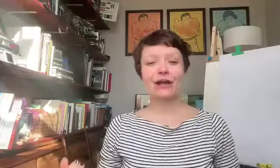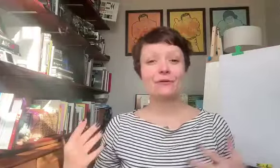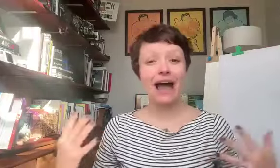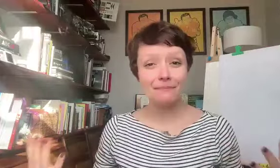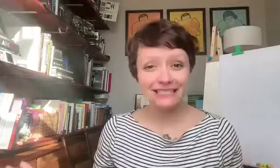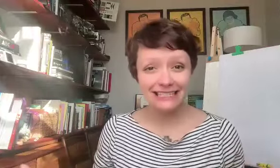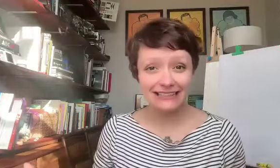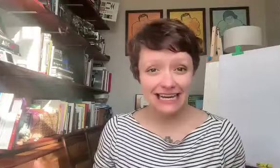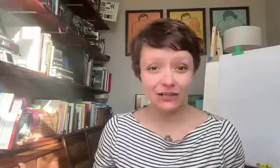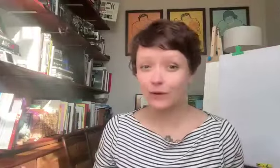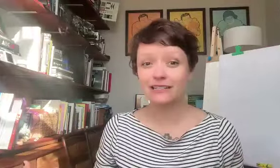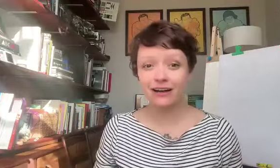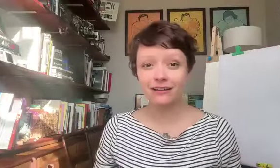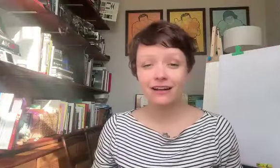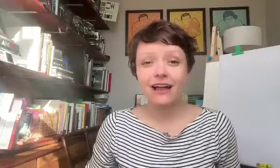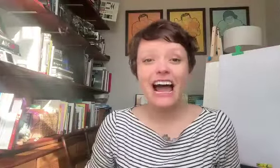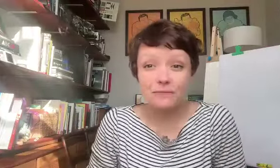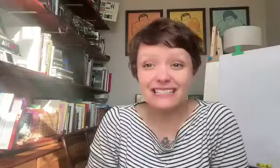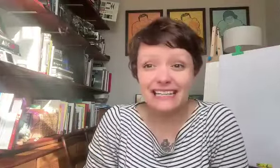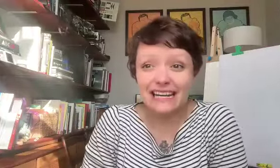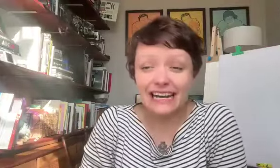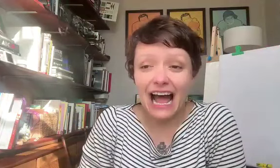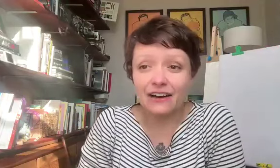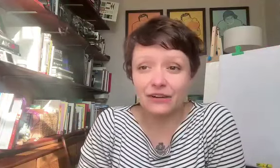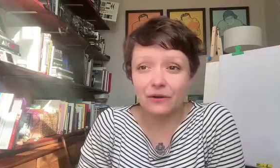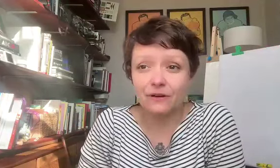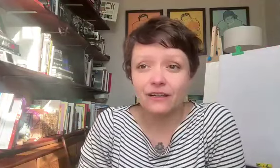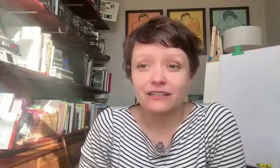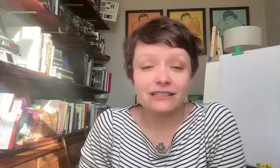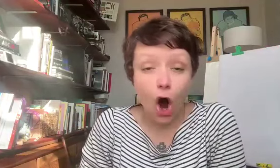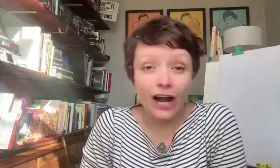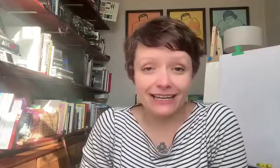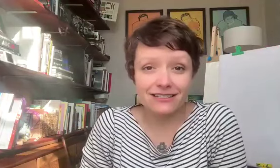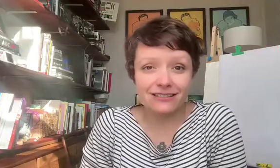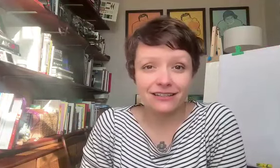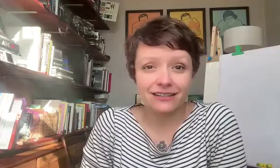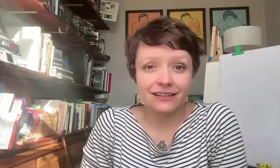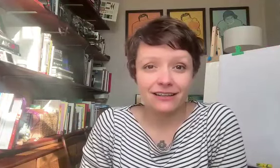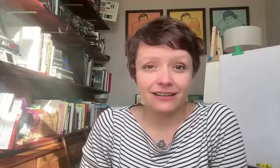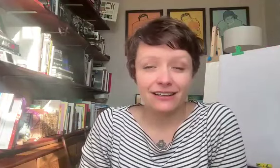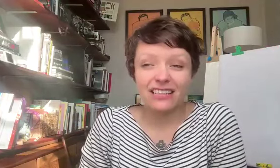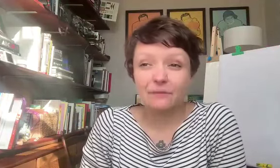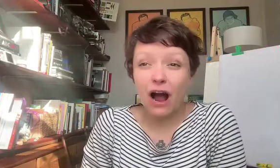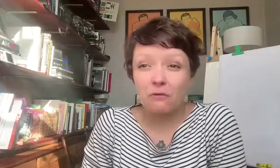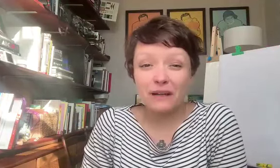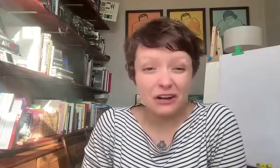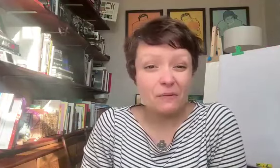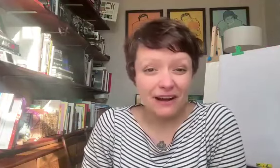If you happen to sing the Days of the Week song, and you've been singing it, I don't know, since August, they probably know it by